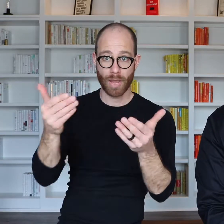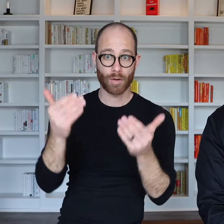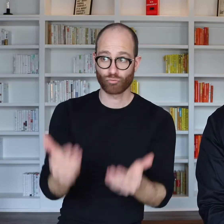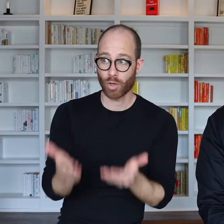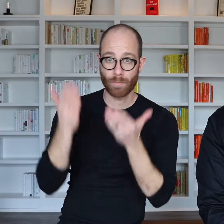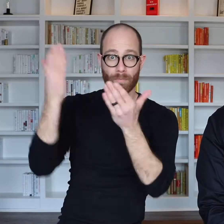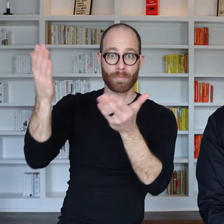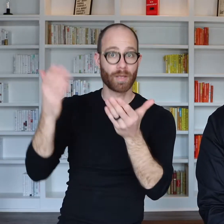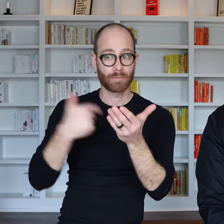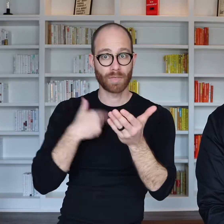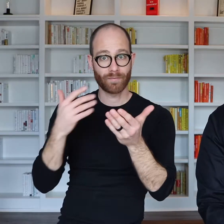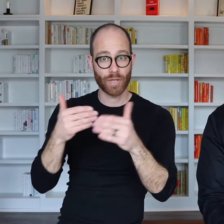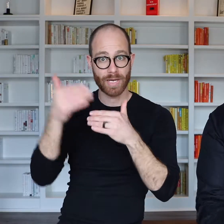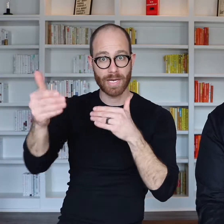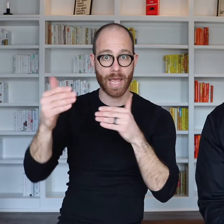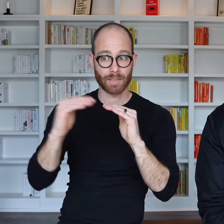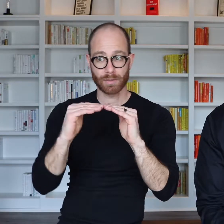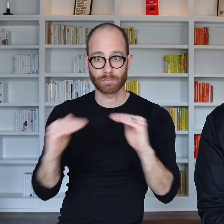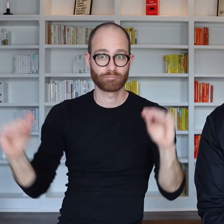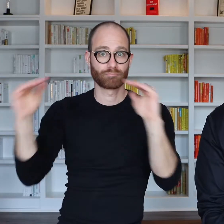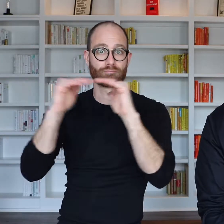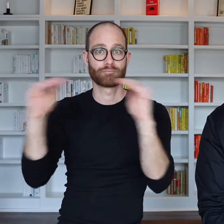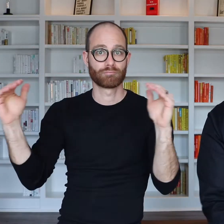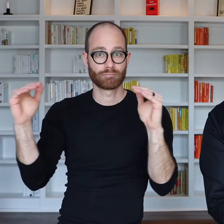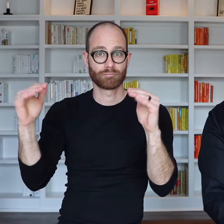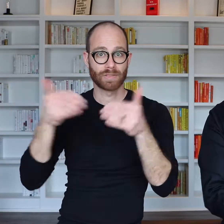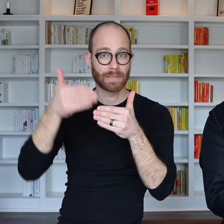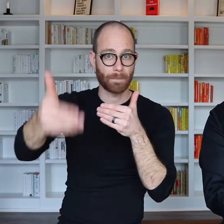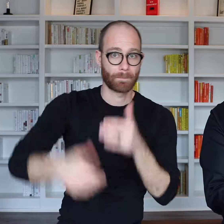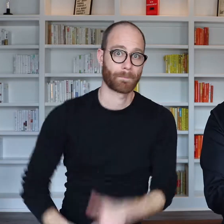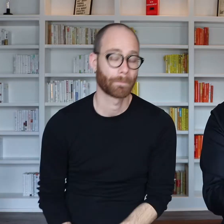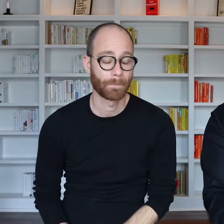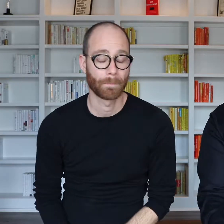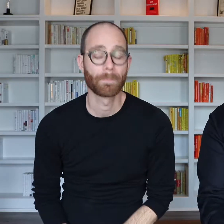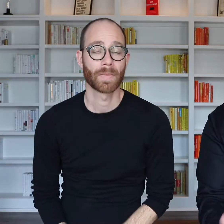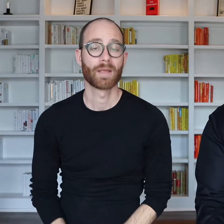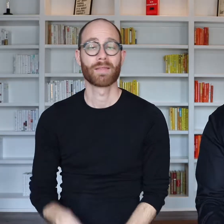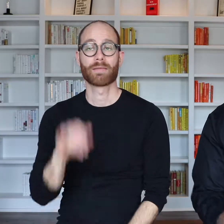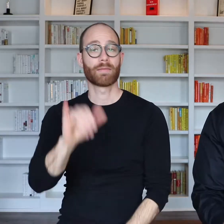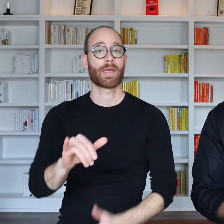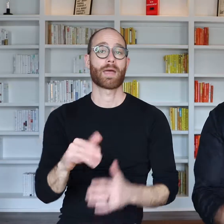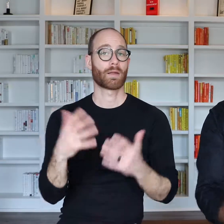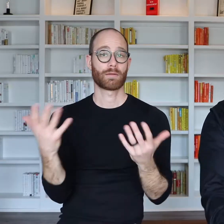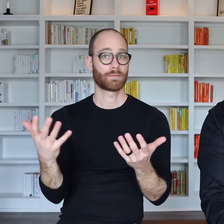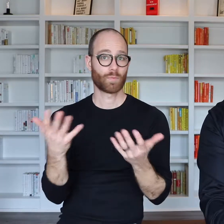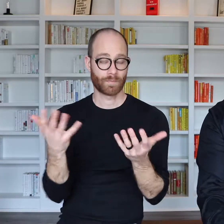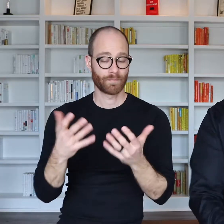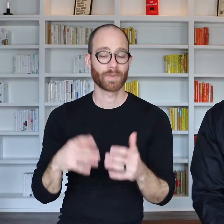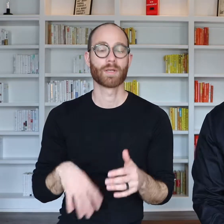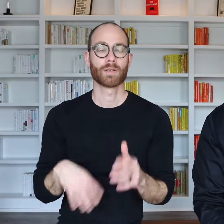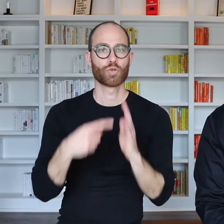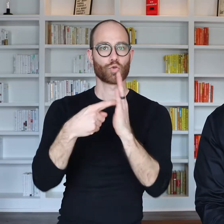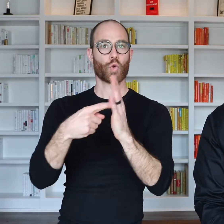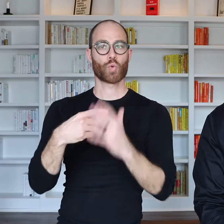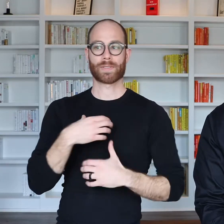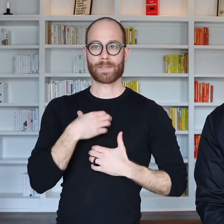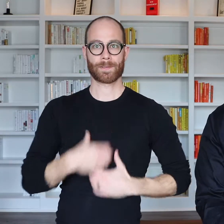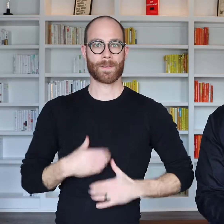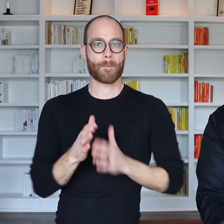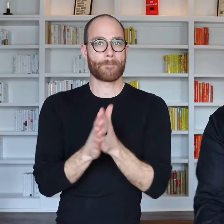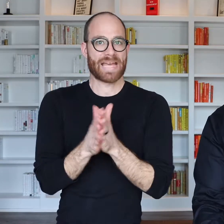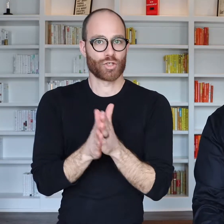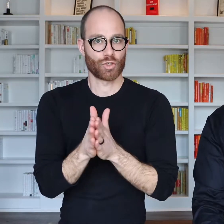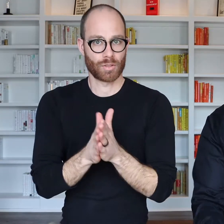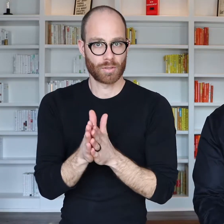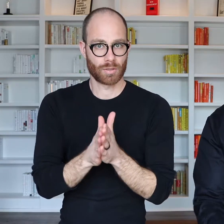that next stage? Now what this does is a couple things. The first is it demonstrates passion. You have asked to be moved forward to the next stage.